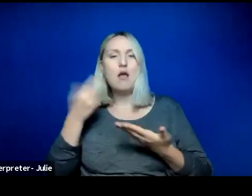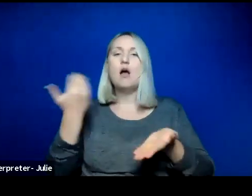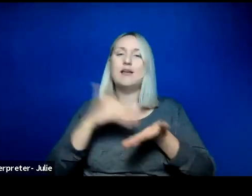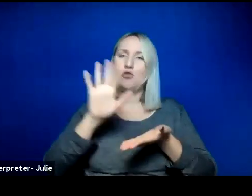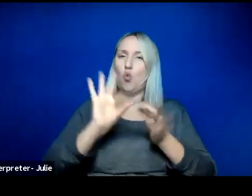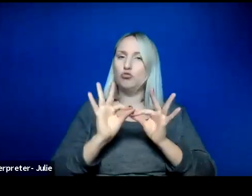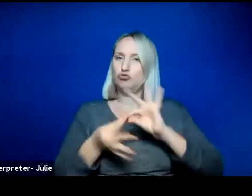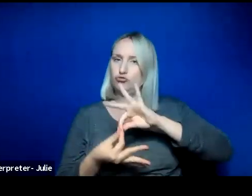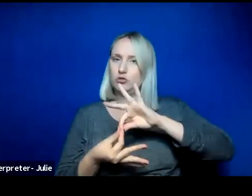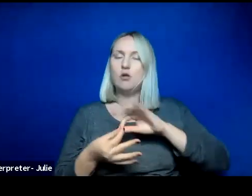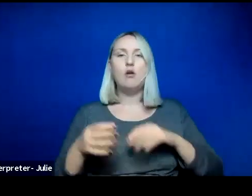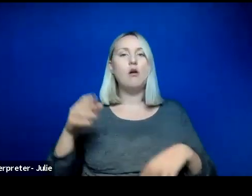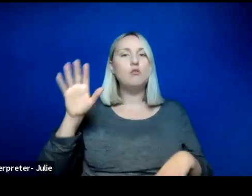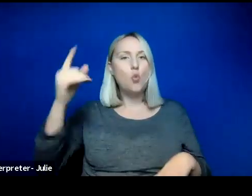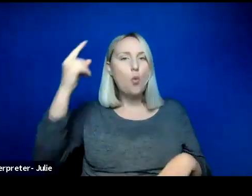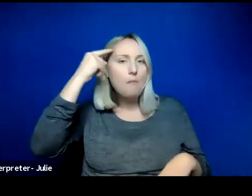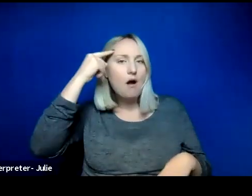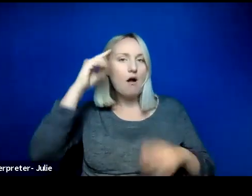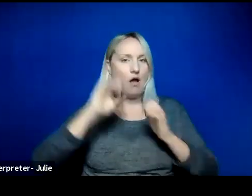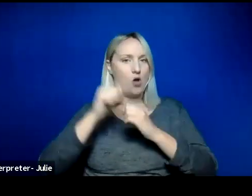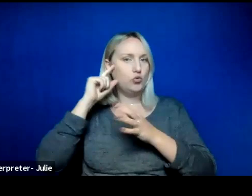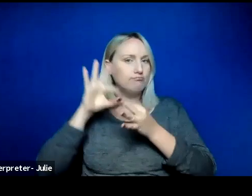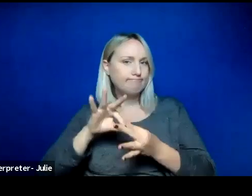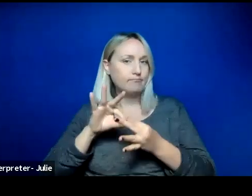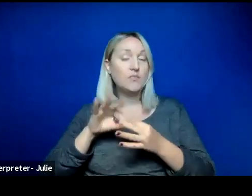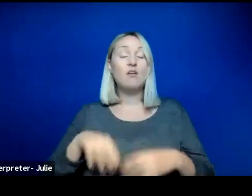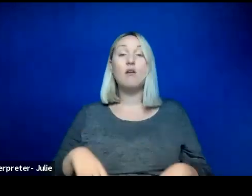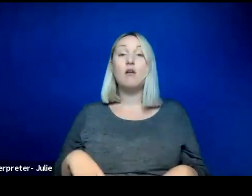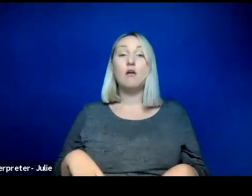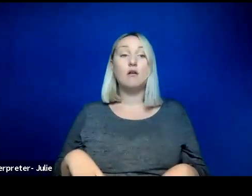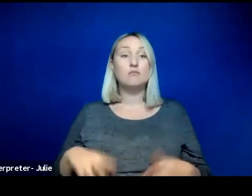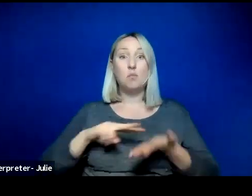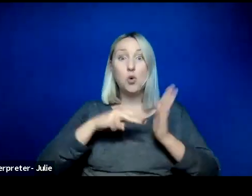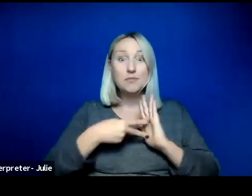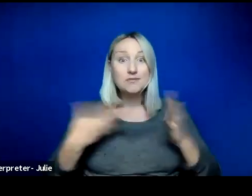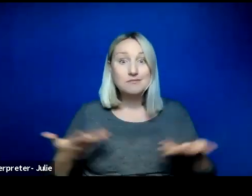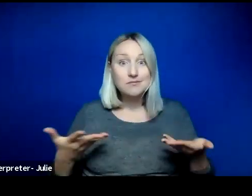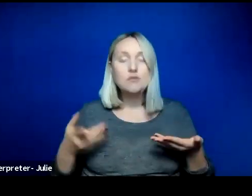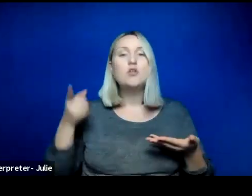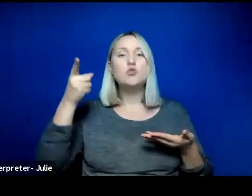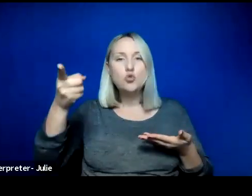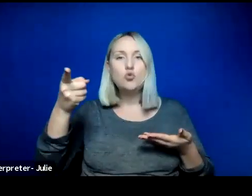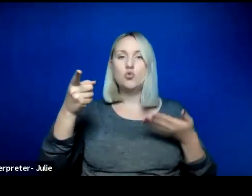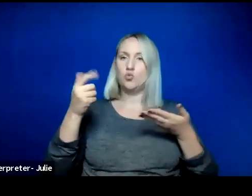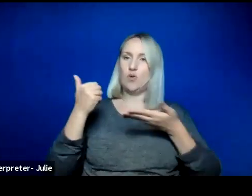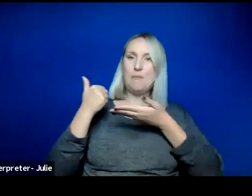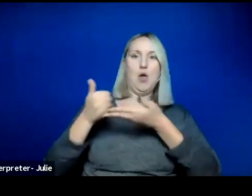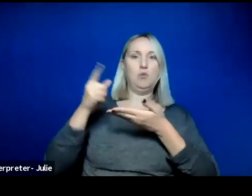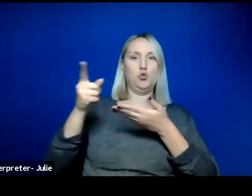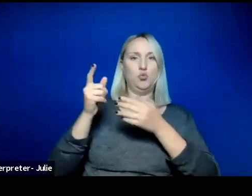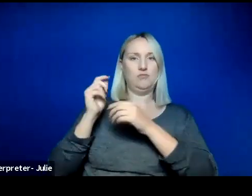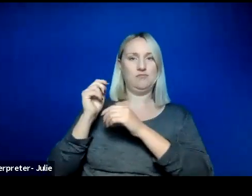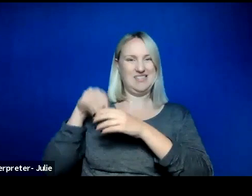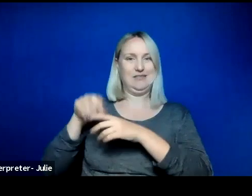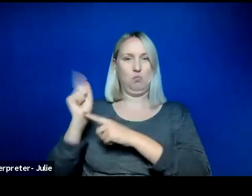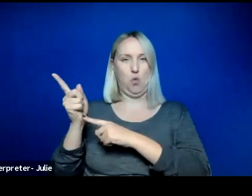interpretation, right? It's all in the mind stuff anyway. The point is just to help bring you and guide you to the present moment.